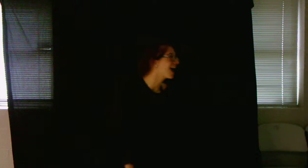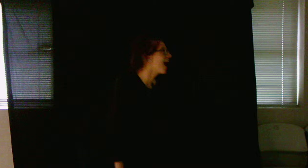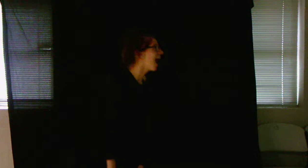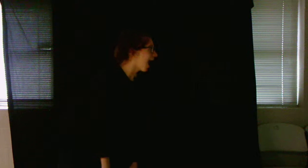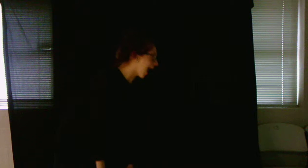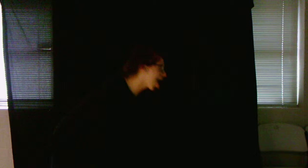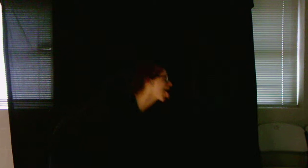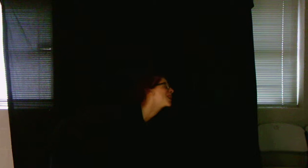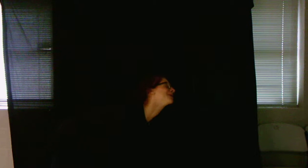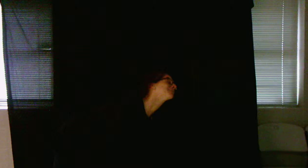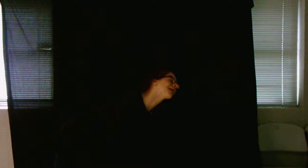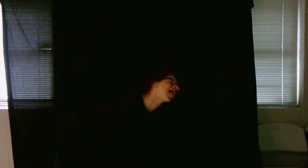And another.